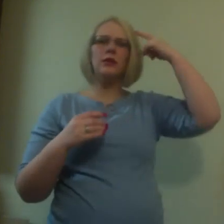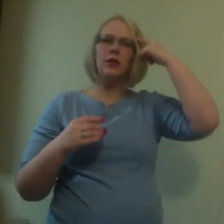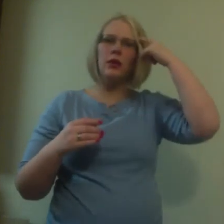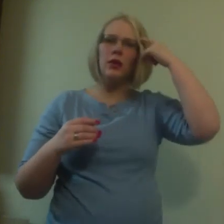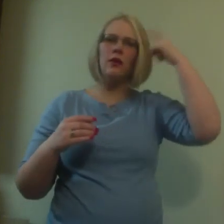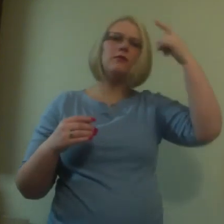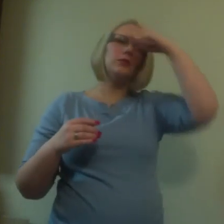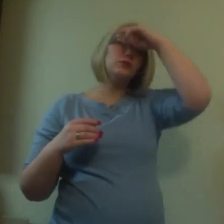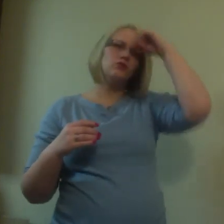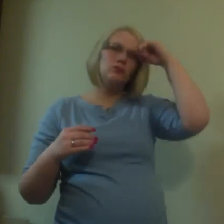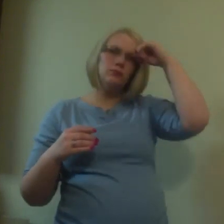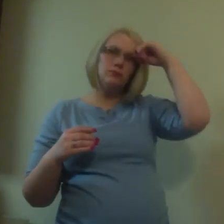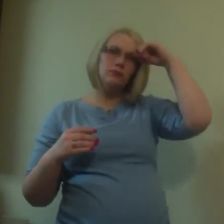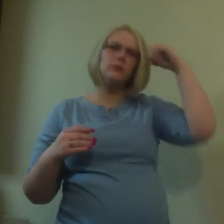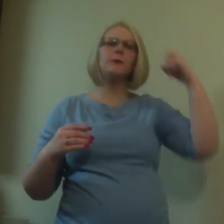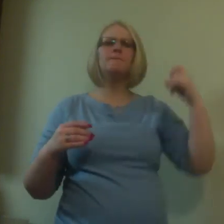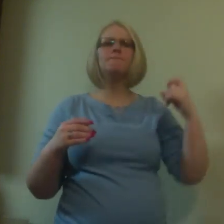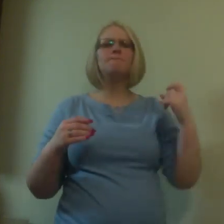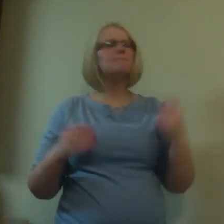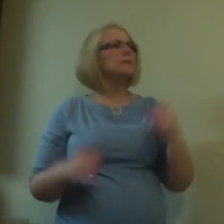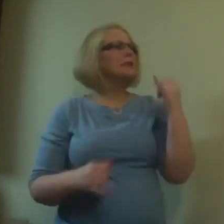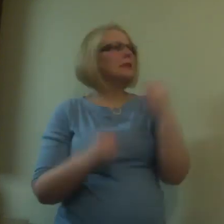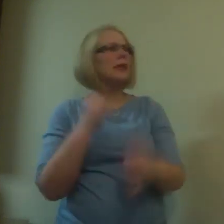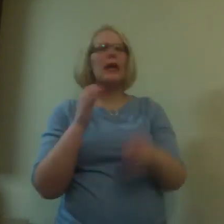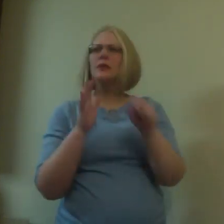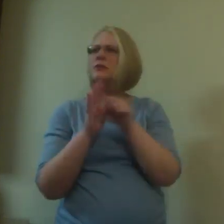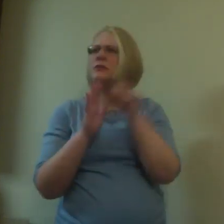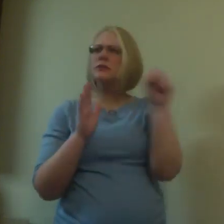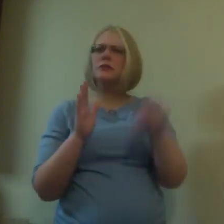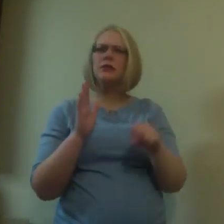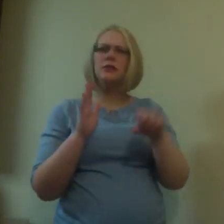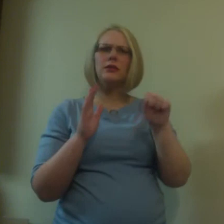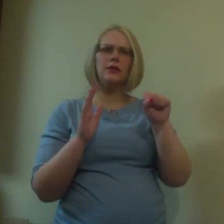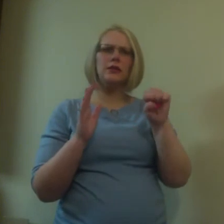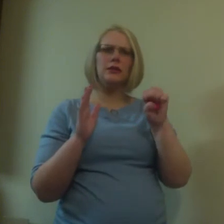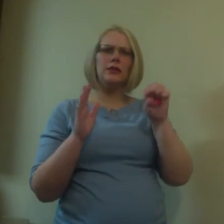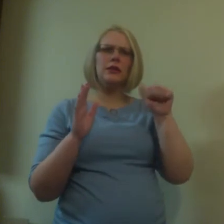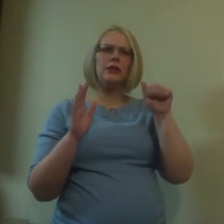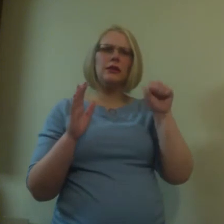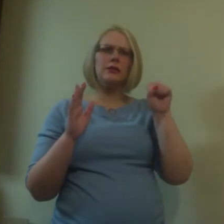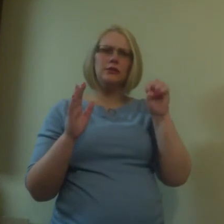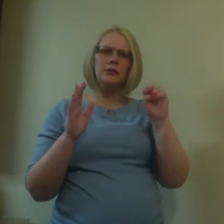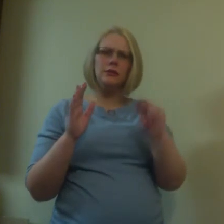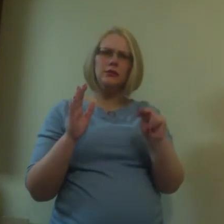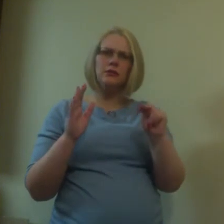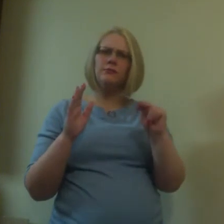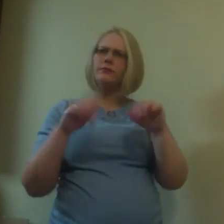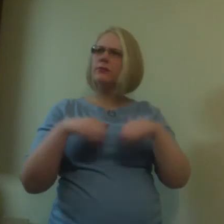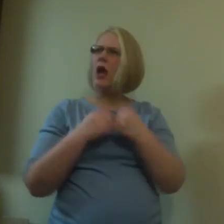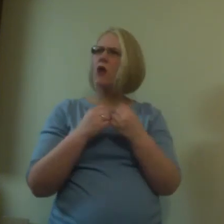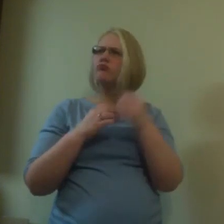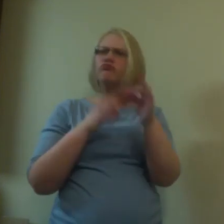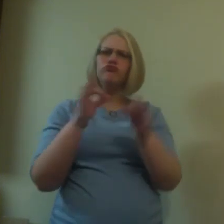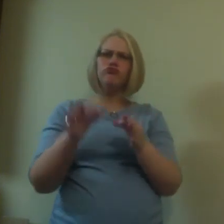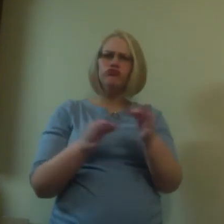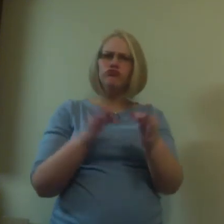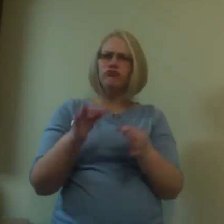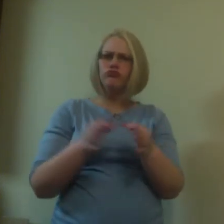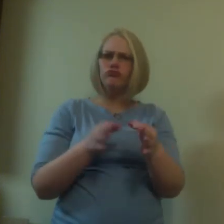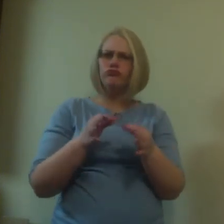have windy days. Colleen, slow down. Okay, slow down. You're way ahead of me.